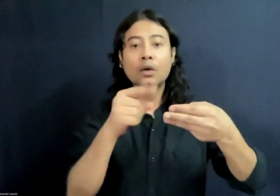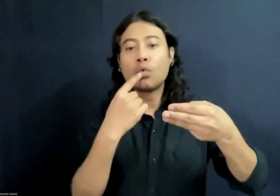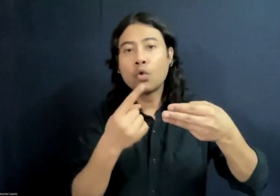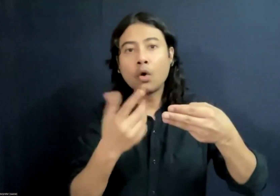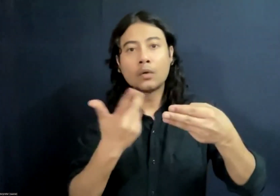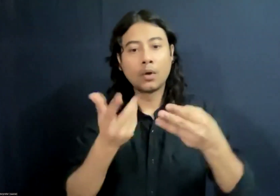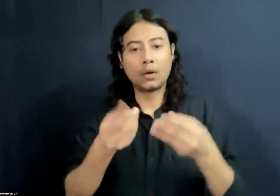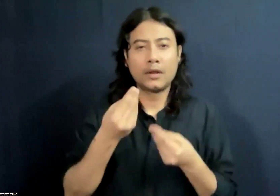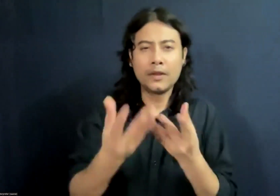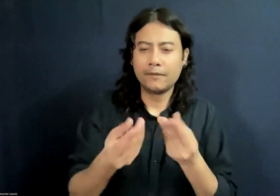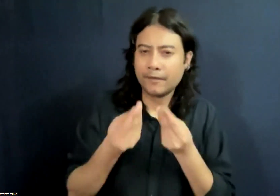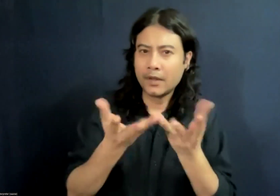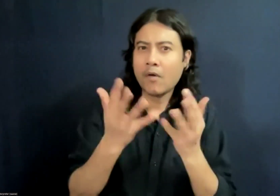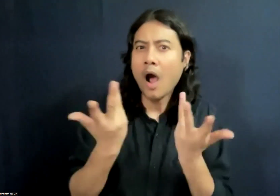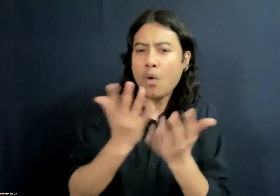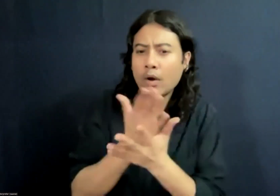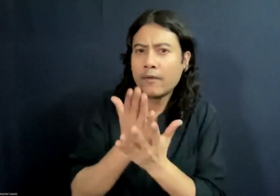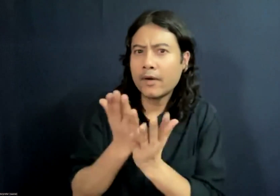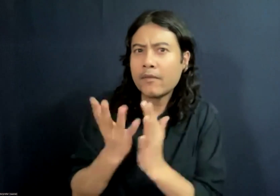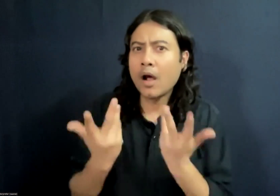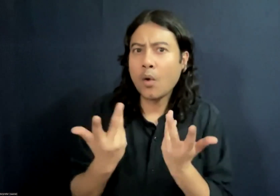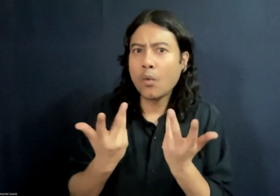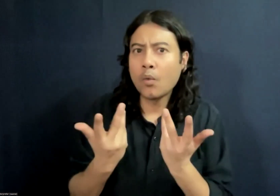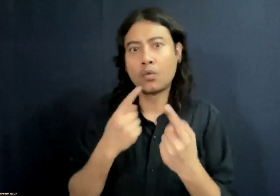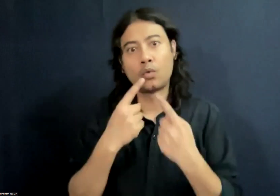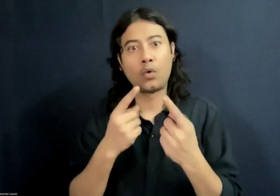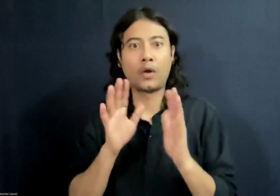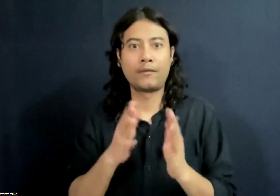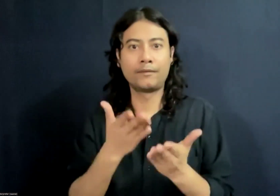So is it okay? So we'll begin from here.